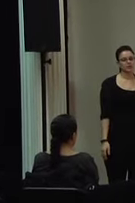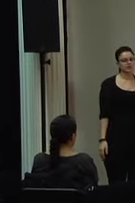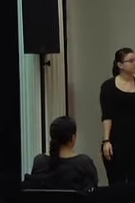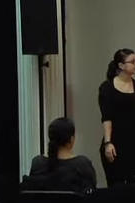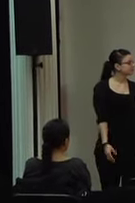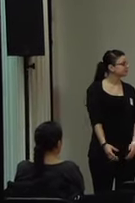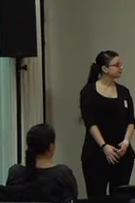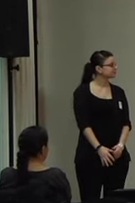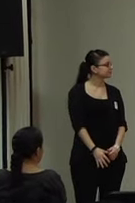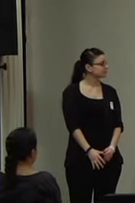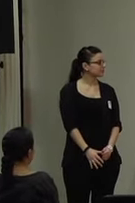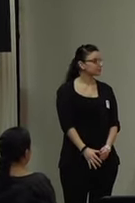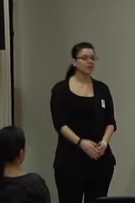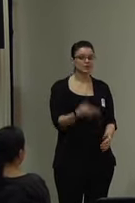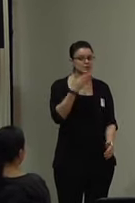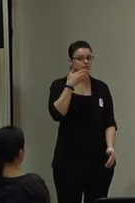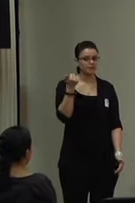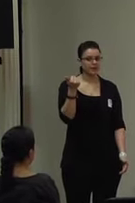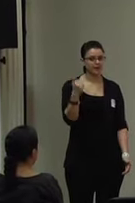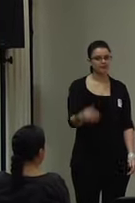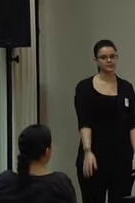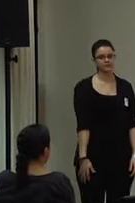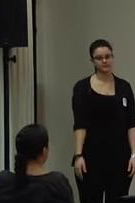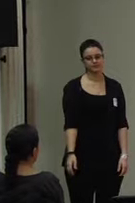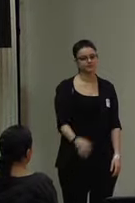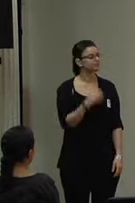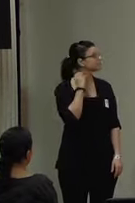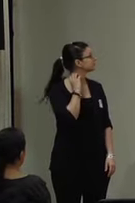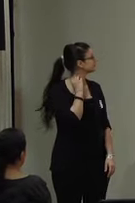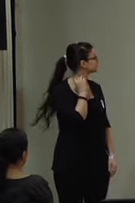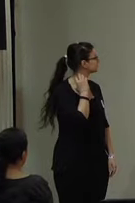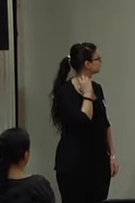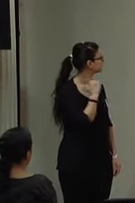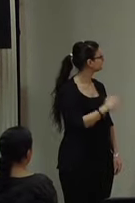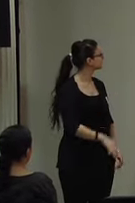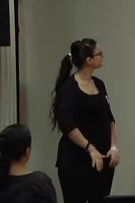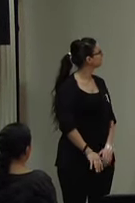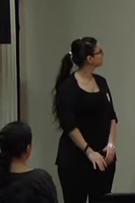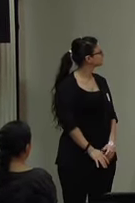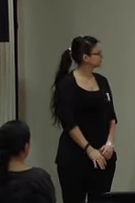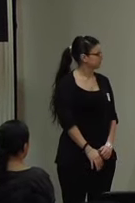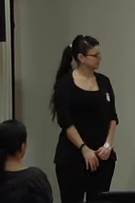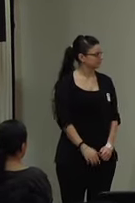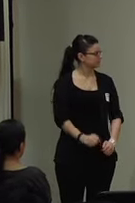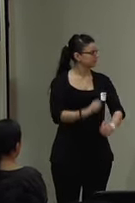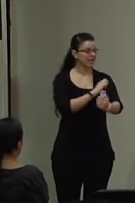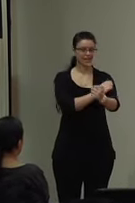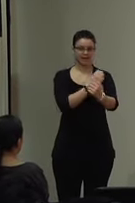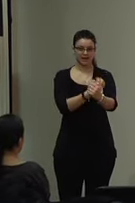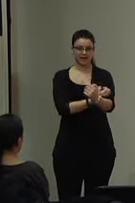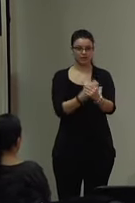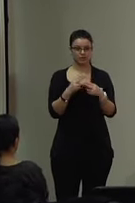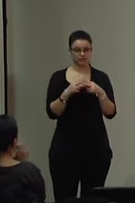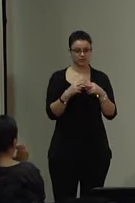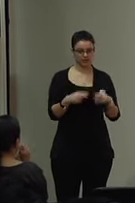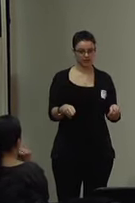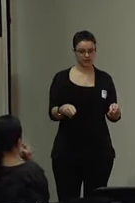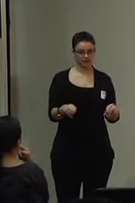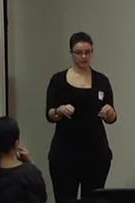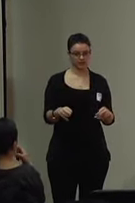Physicians Committee for Responsible Medicine, that we should all take that if we're following a vegan diet. The energy egg replacer, as well as the other ones like